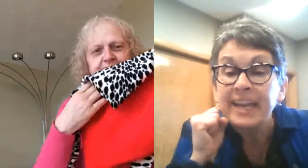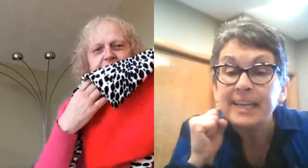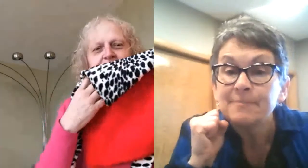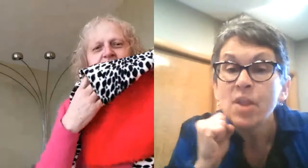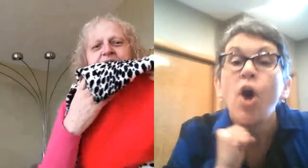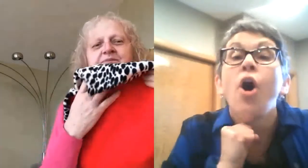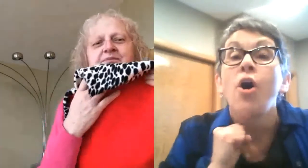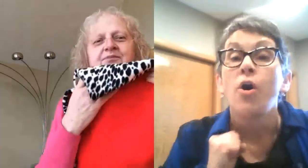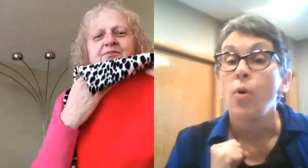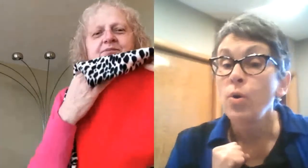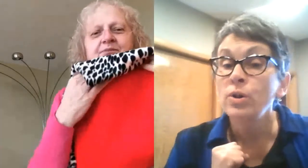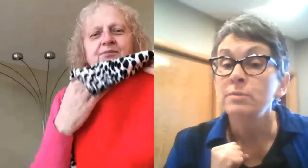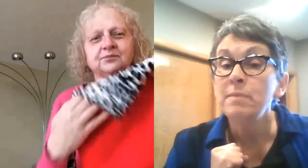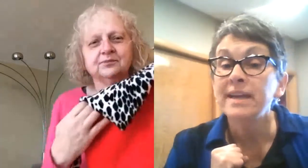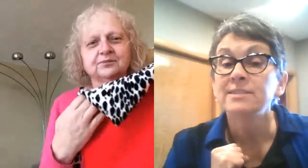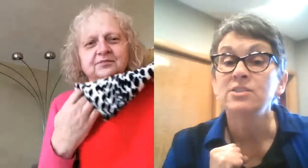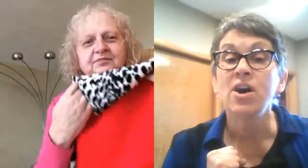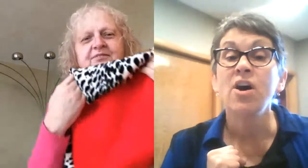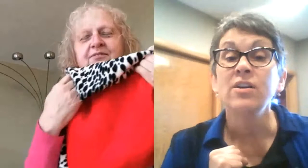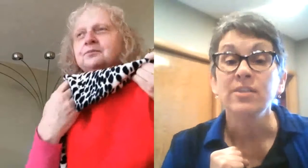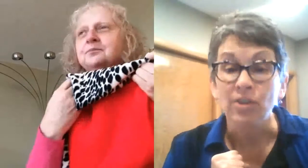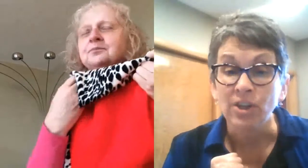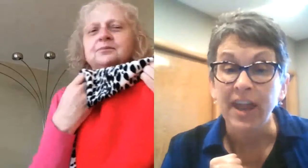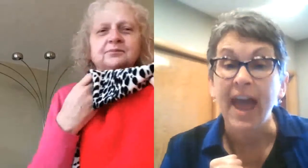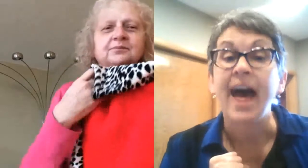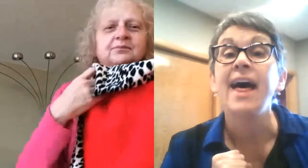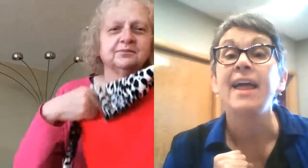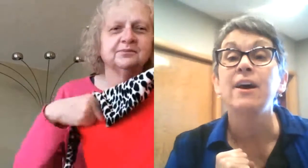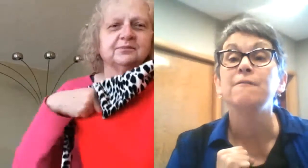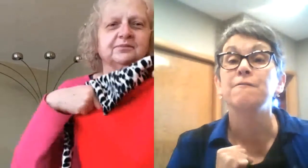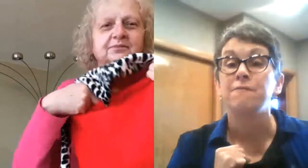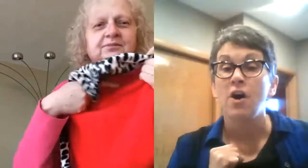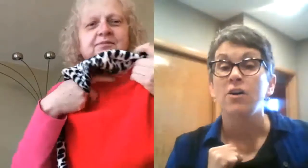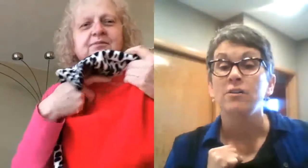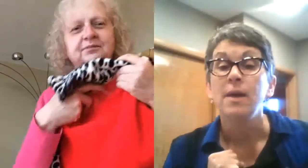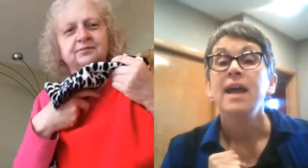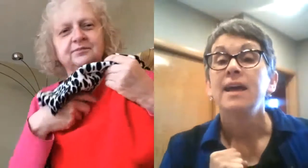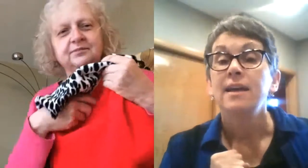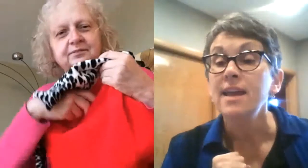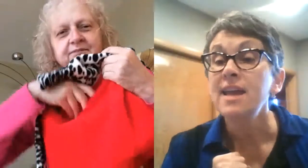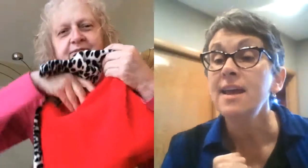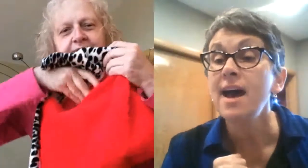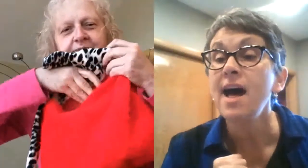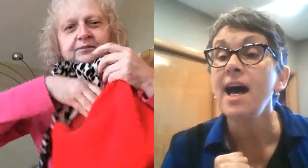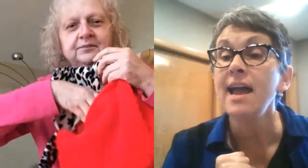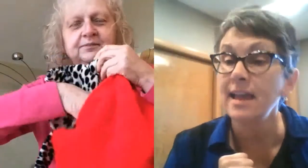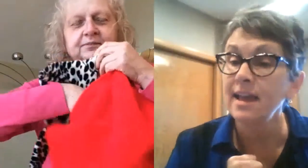Okay. Ready? Old MacDonald had a farm,